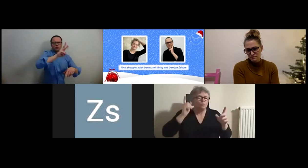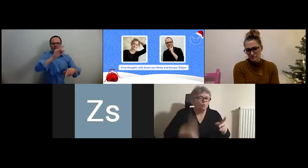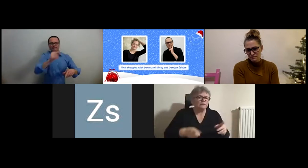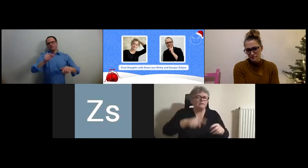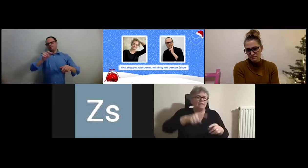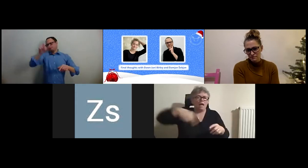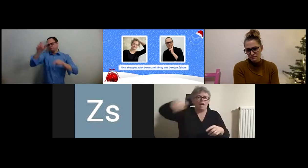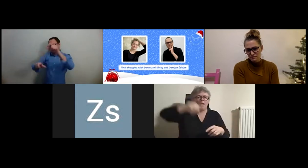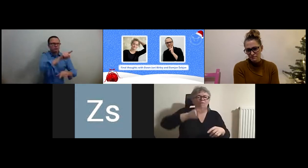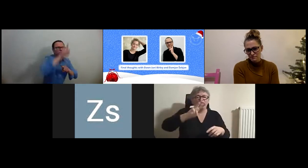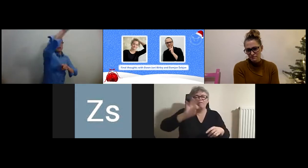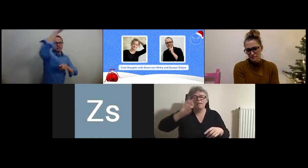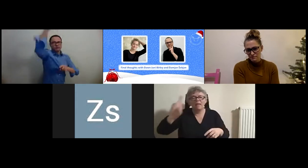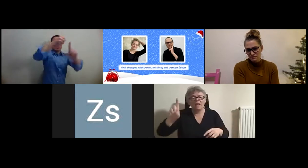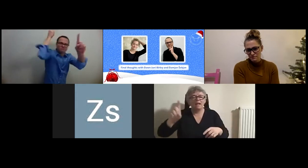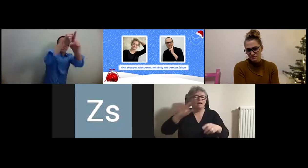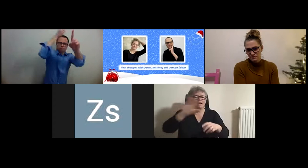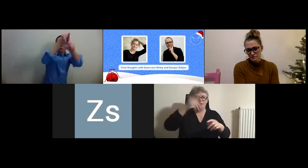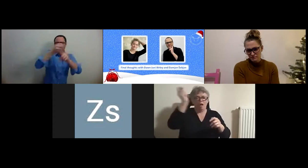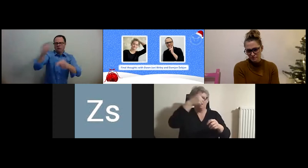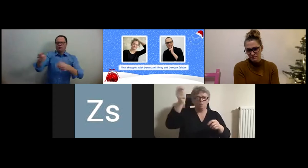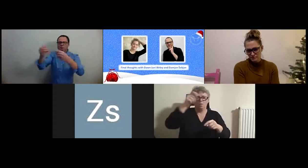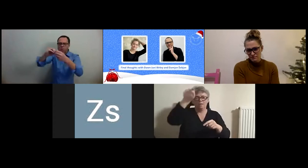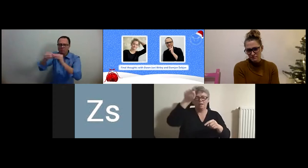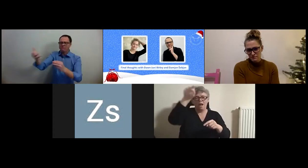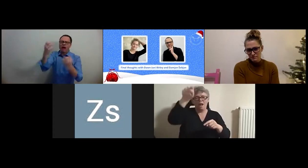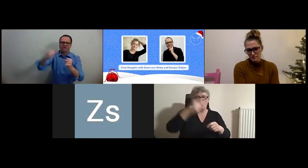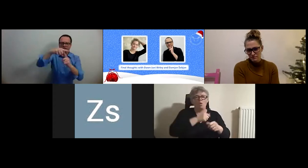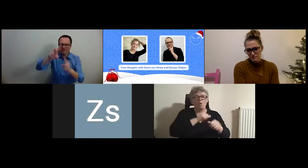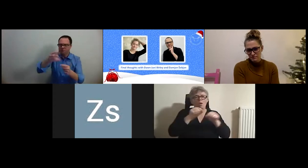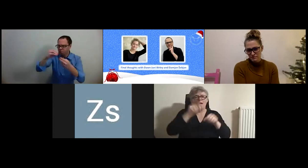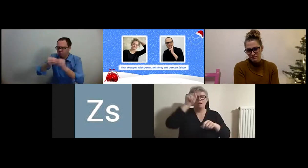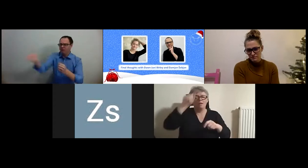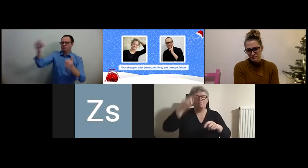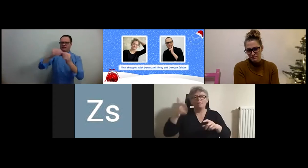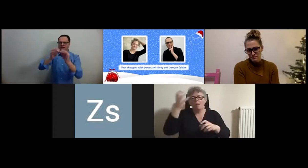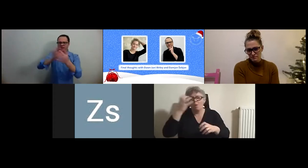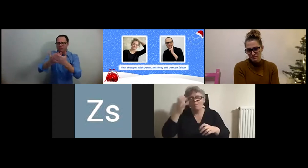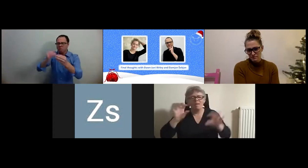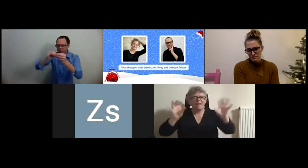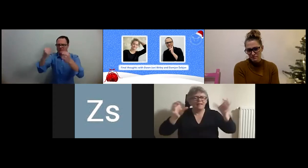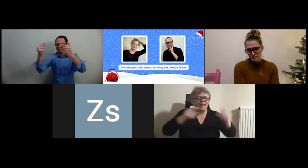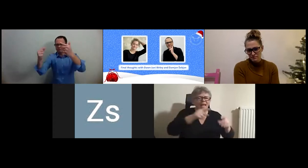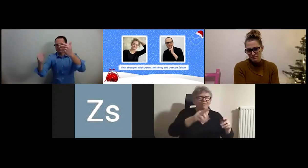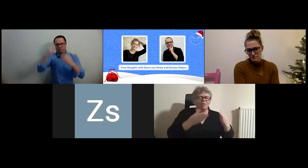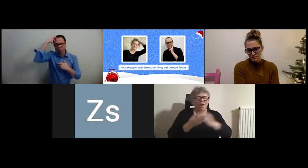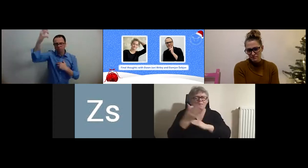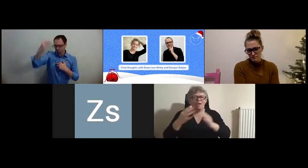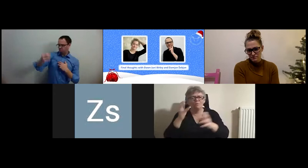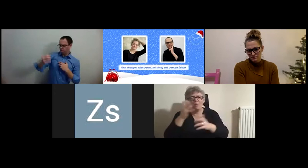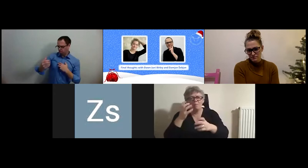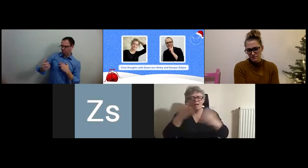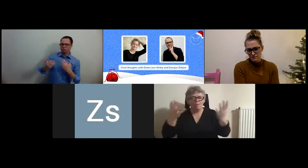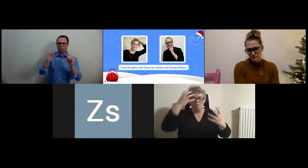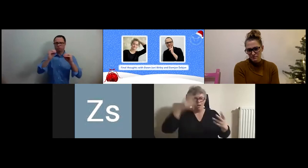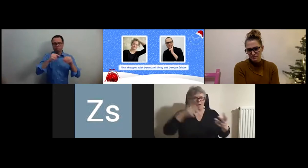where we exchanged experiences about how to lobby and advocate our governments. We